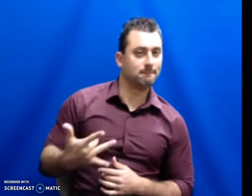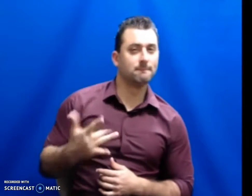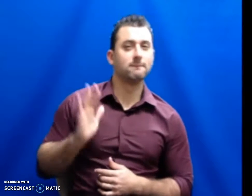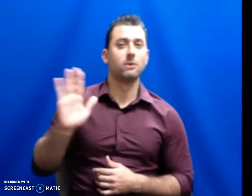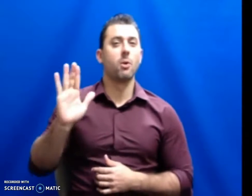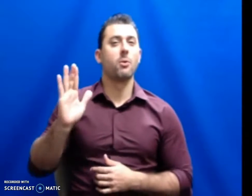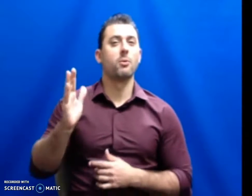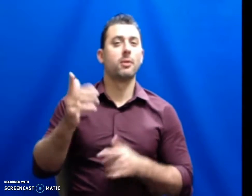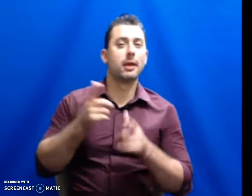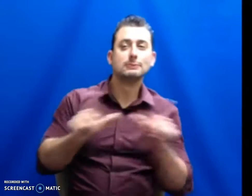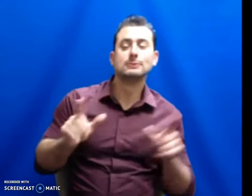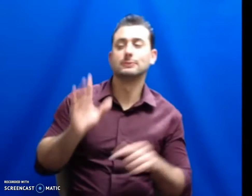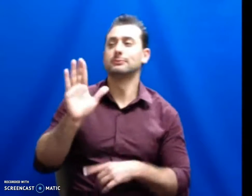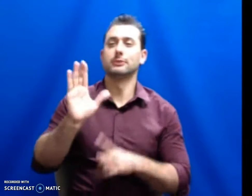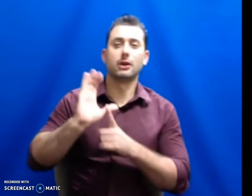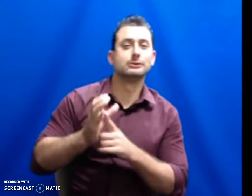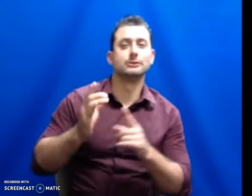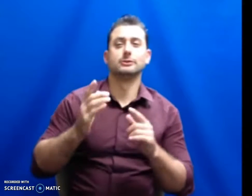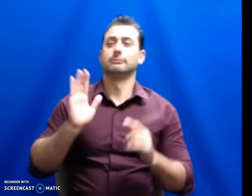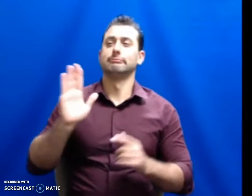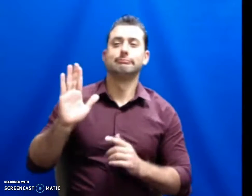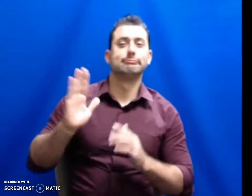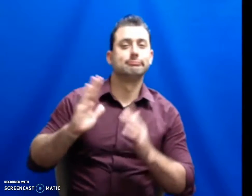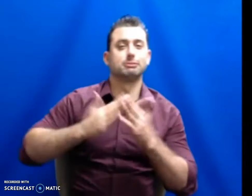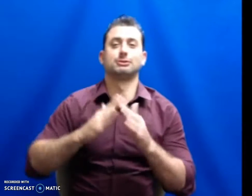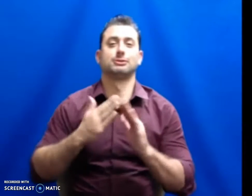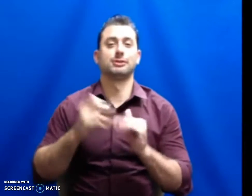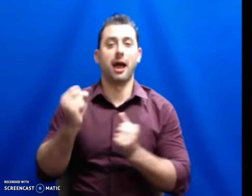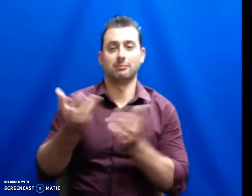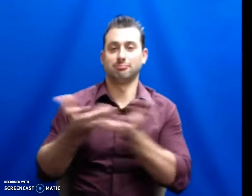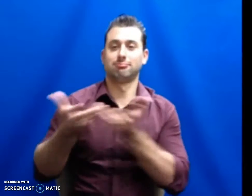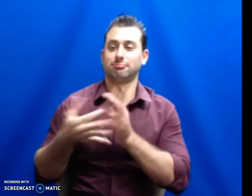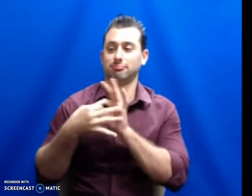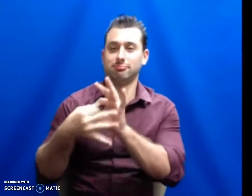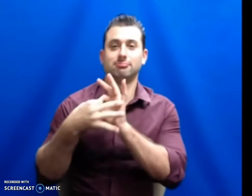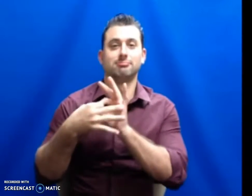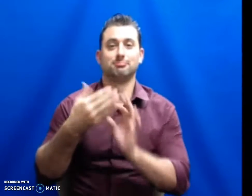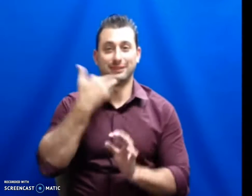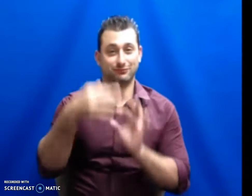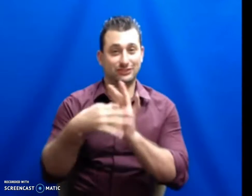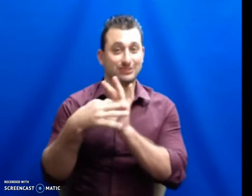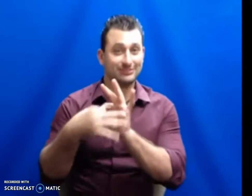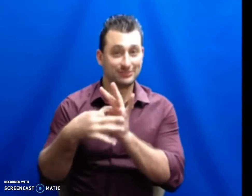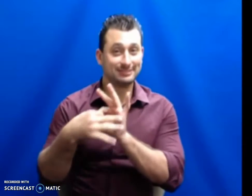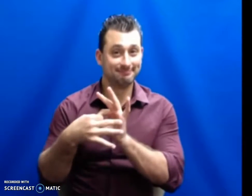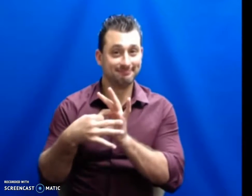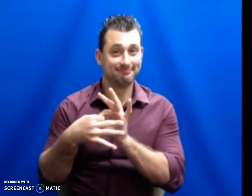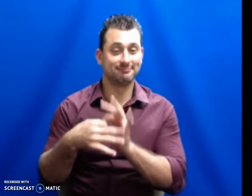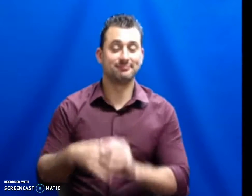difference in culture. Difference in tendencies, language, culture, community, interactions, and be able to have